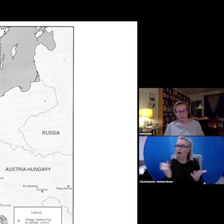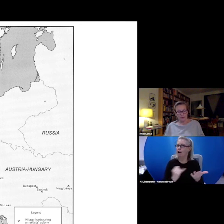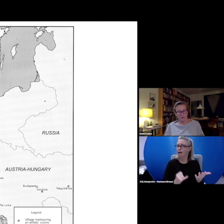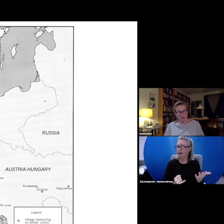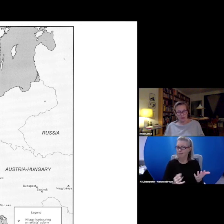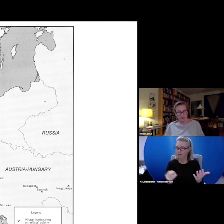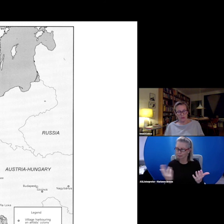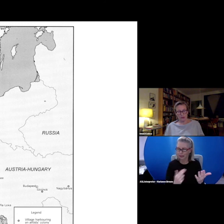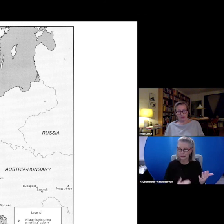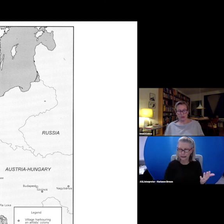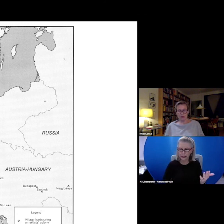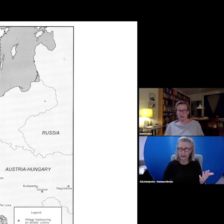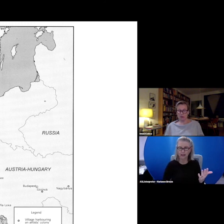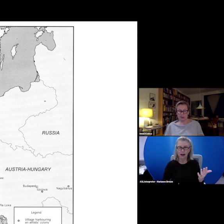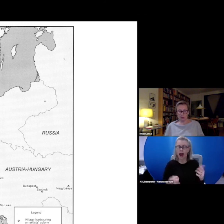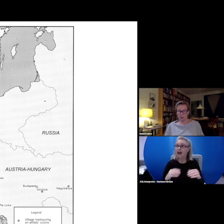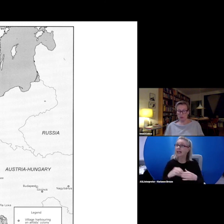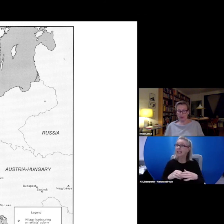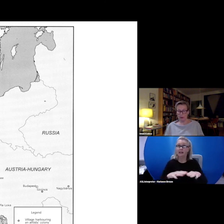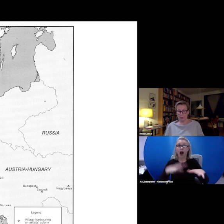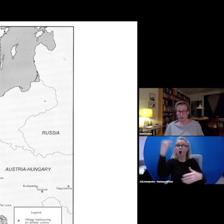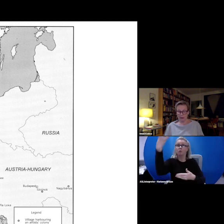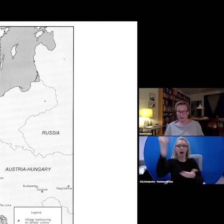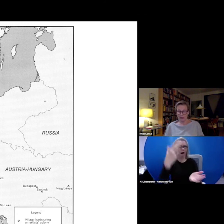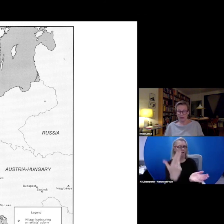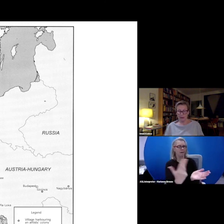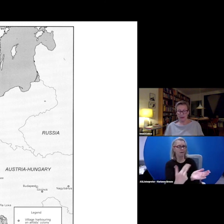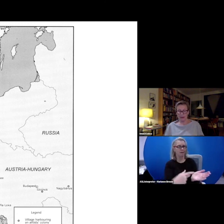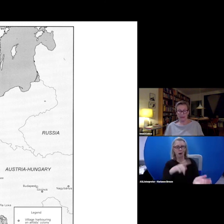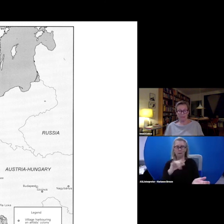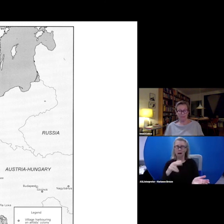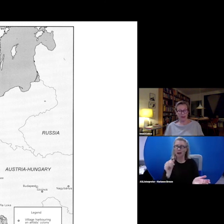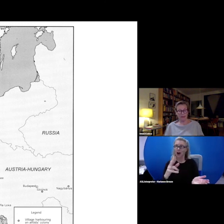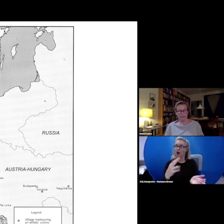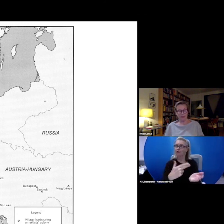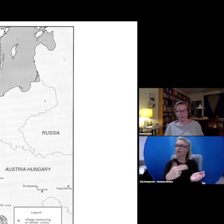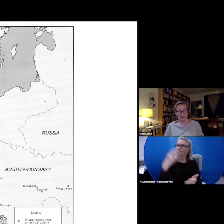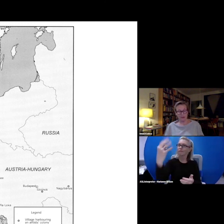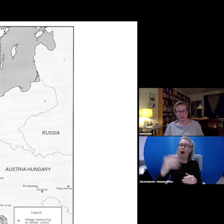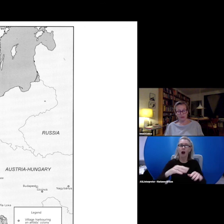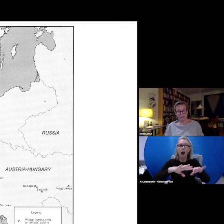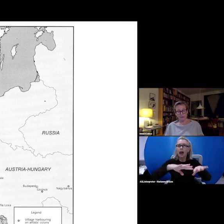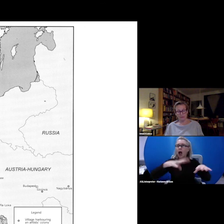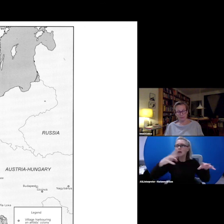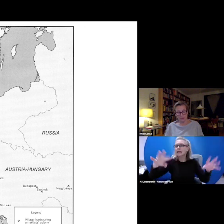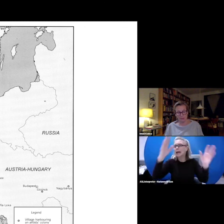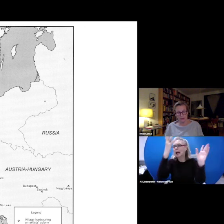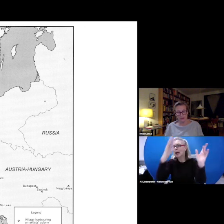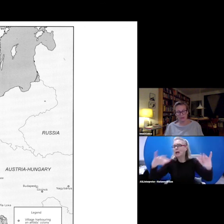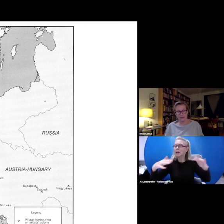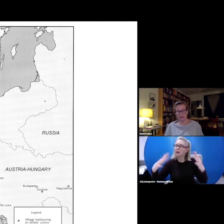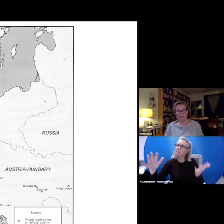New innovations, such as studio moving on wheels and landscape painting methods